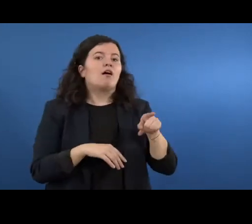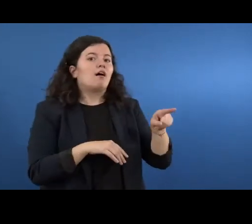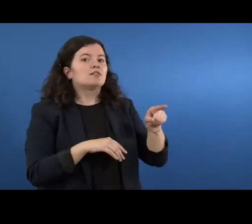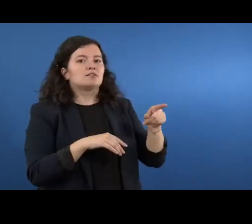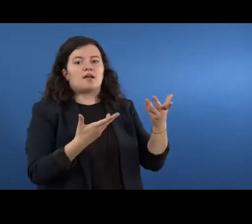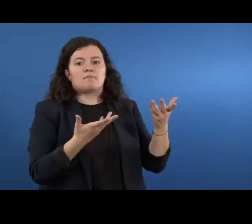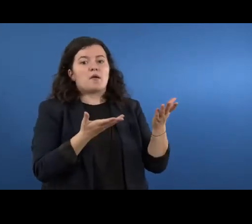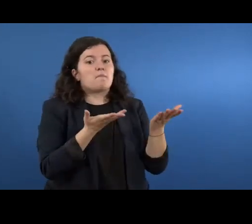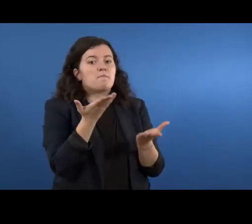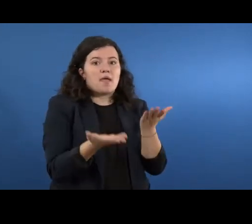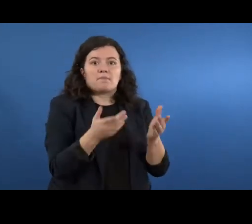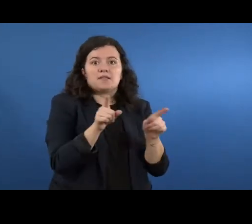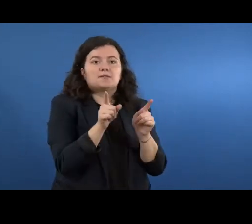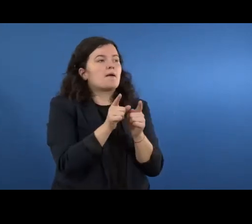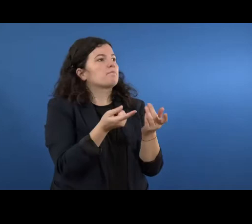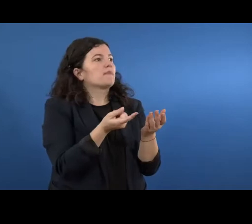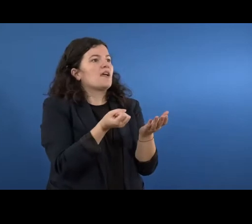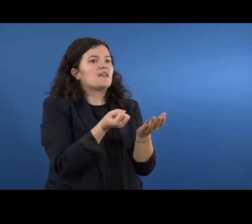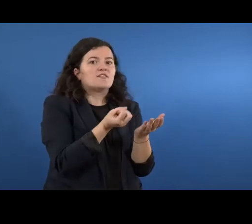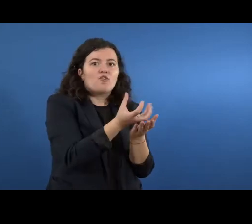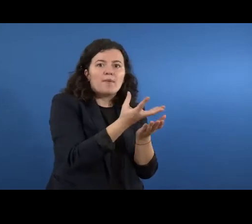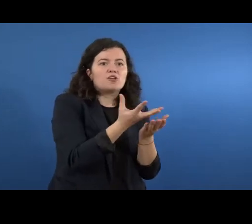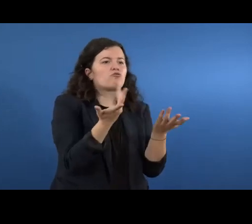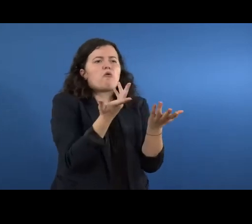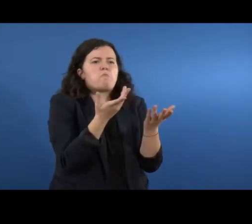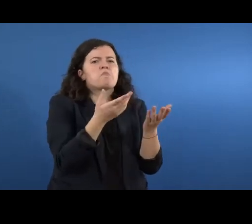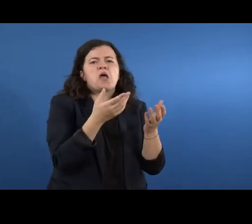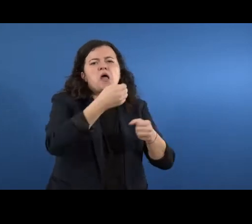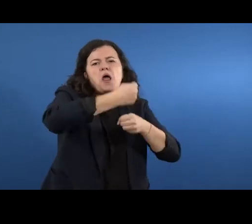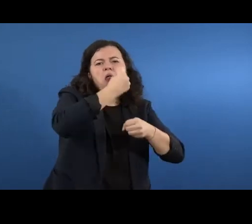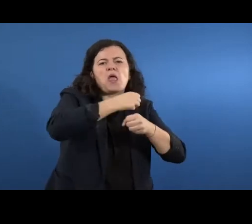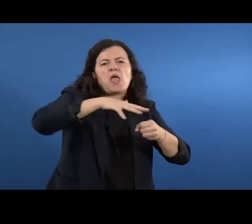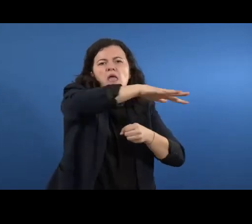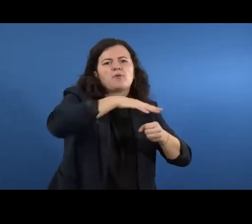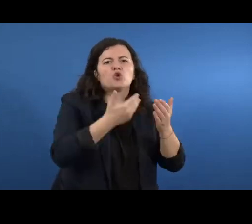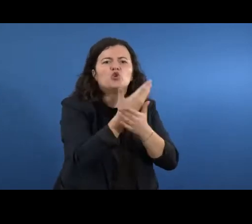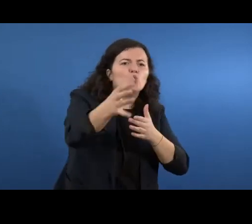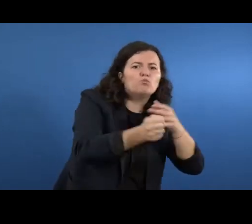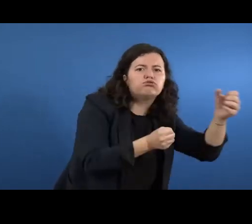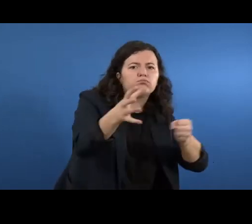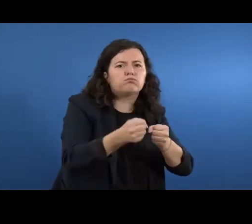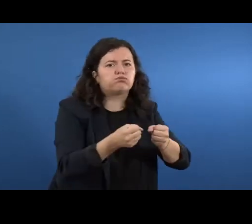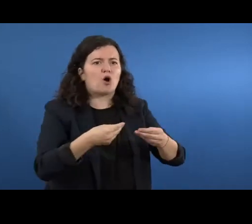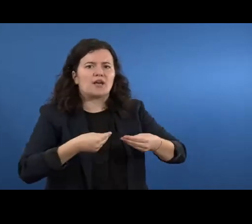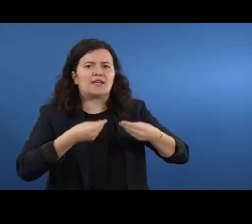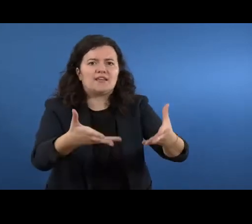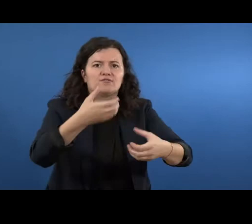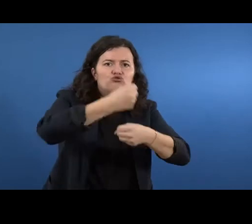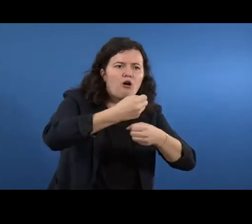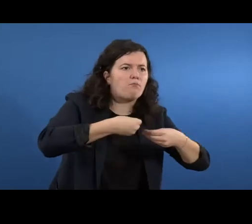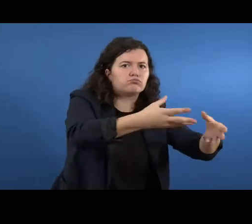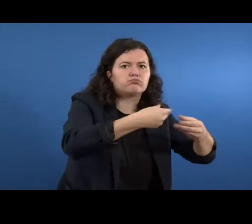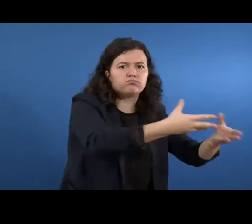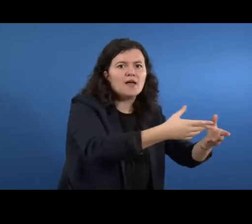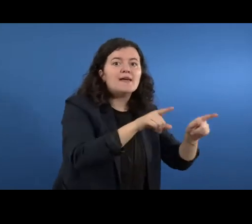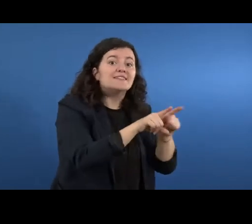data access, in career guidance tools and services, and also as